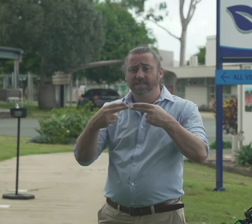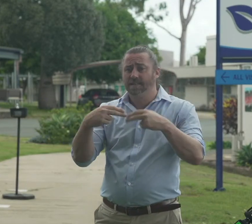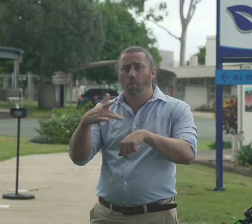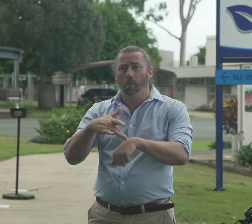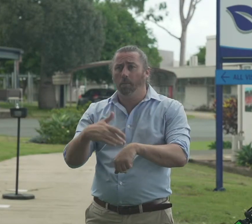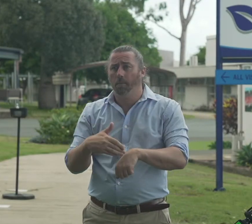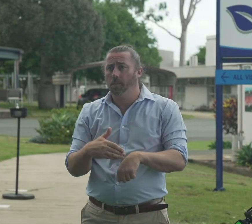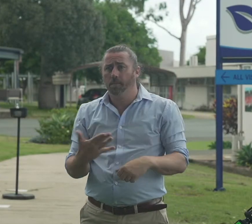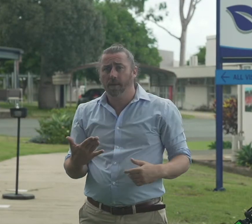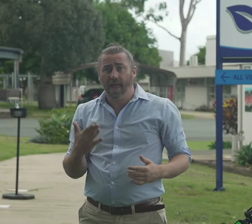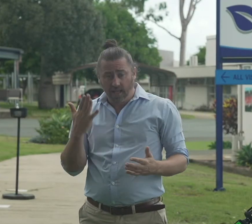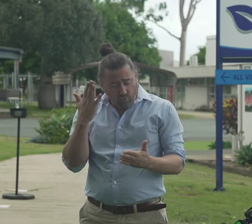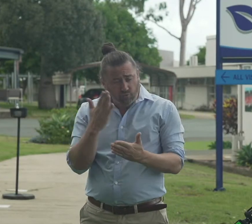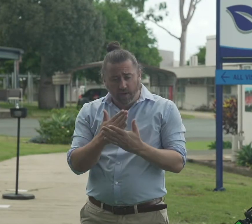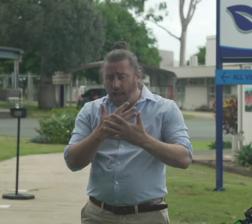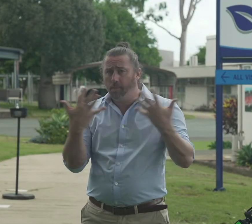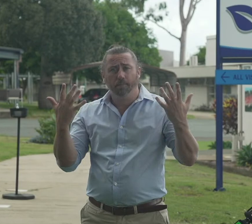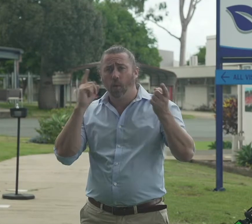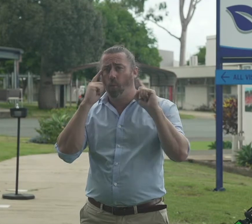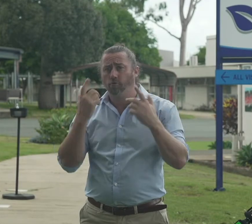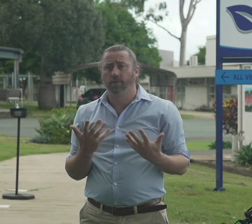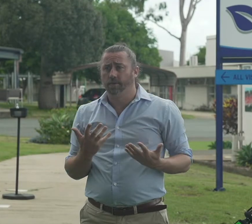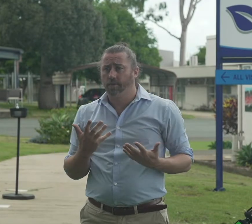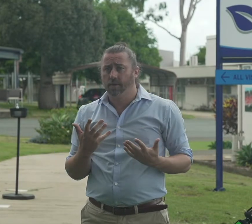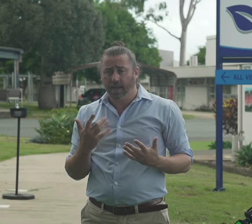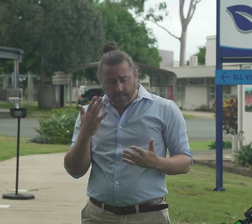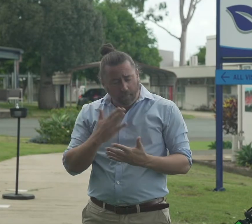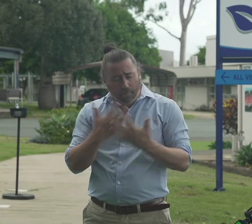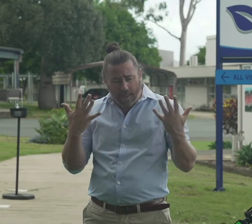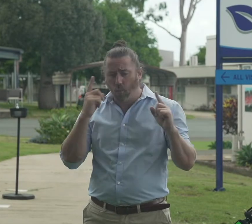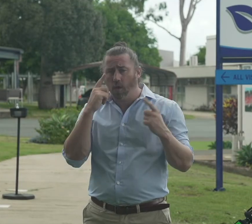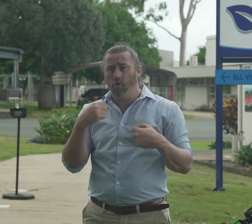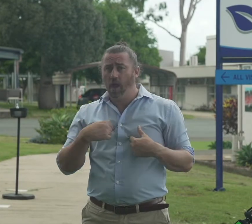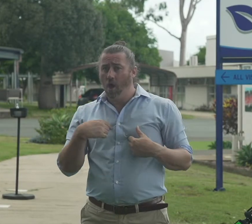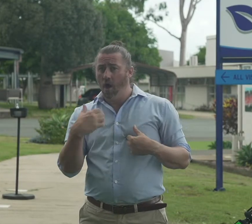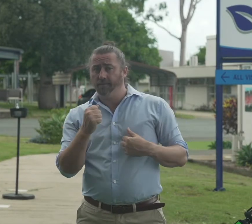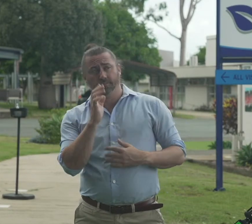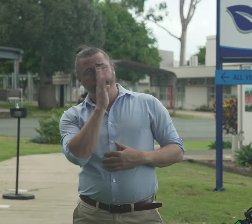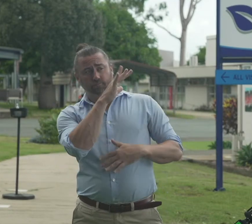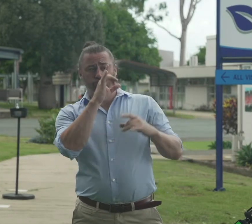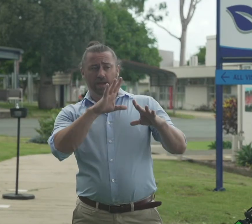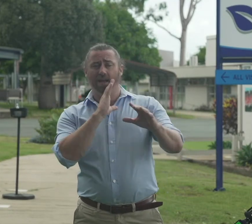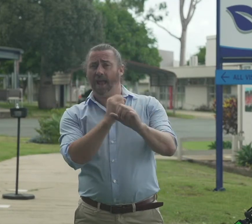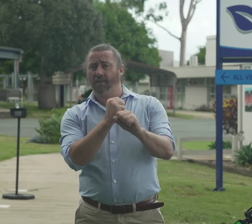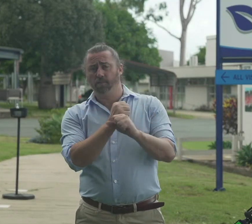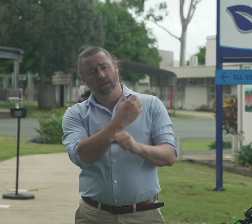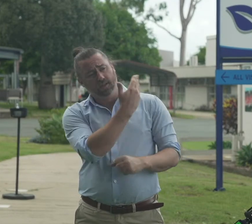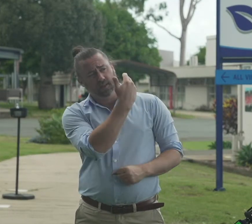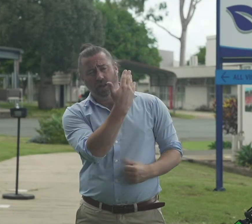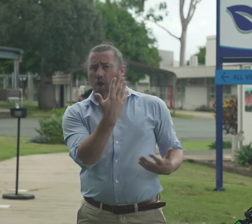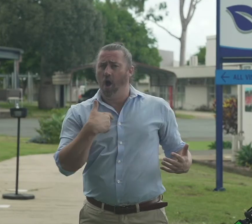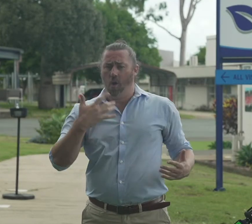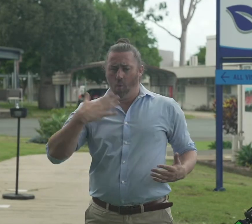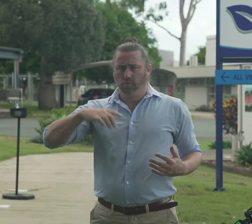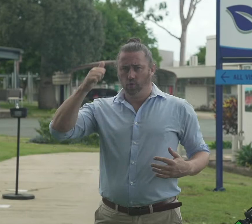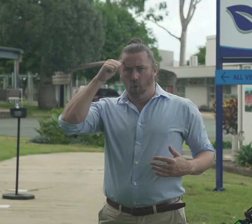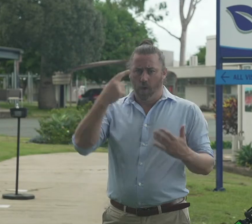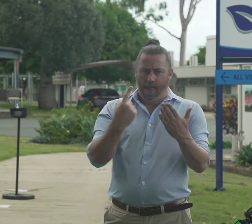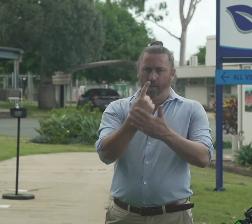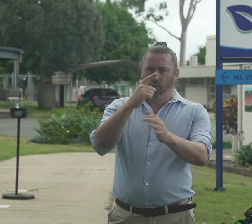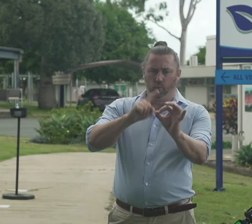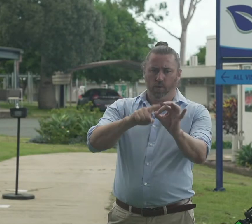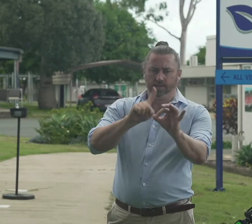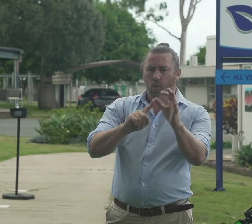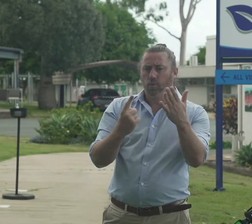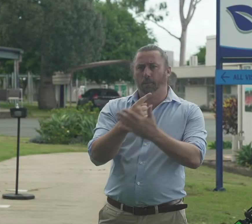very concerning, and so we are discussing this. I'm discussing this with my Commonwealth colleagues about sorting out how we can make sure that